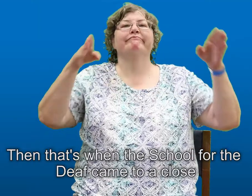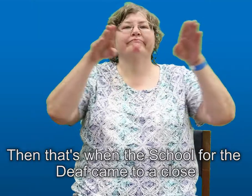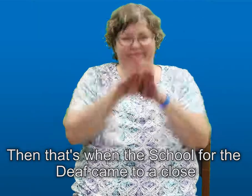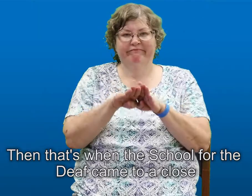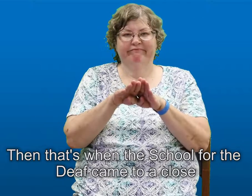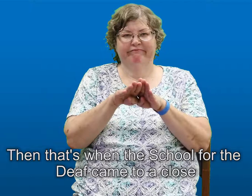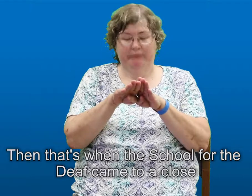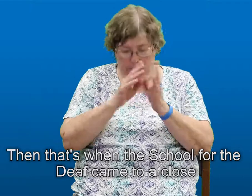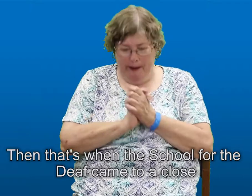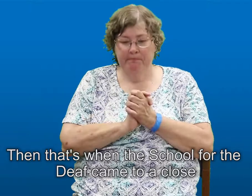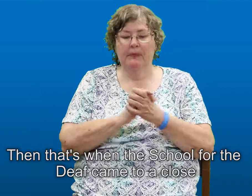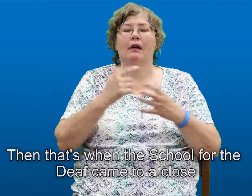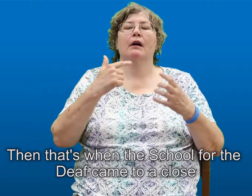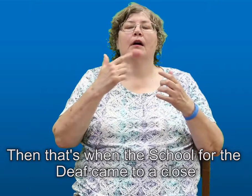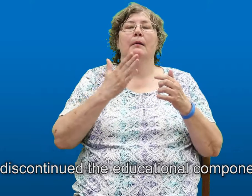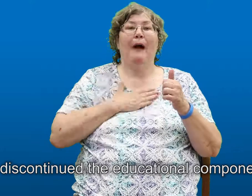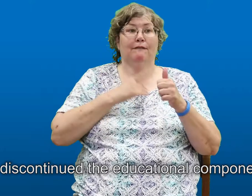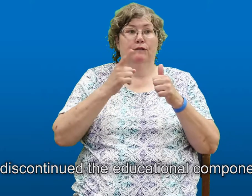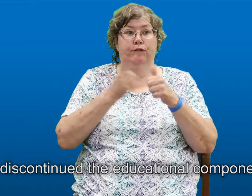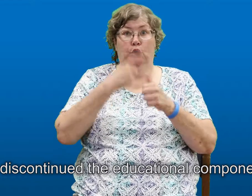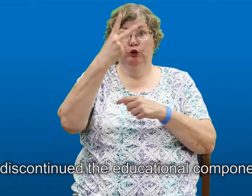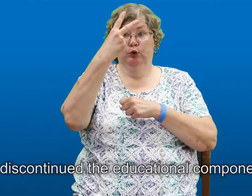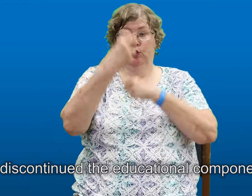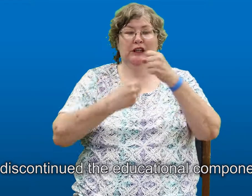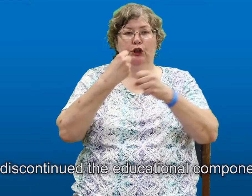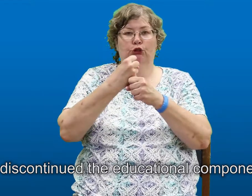when the School for the Deaf came to a blow. So we're going to continue the educational component.